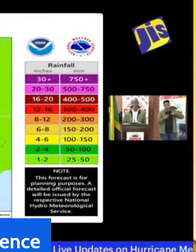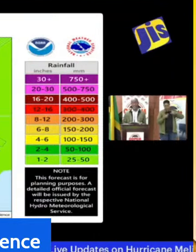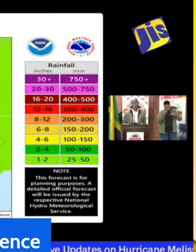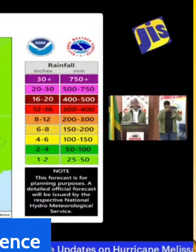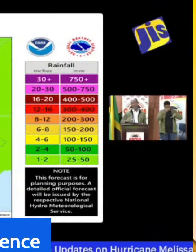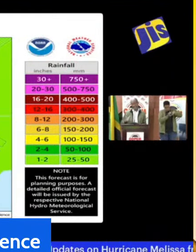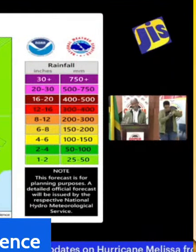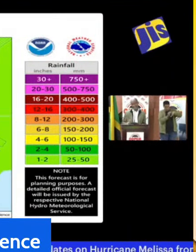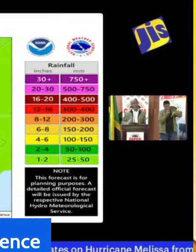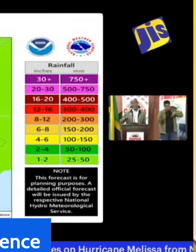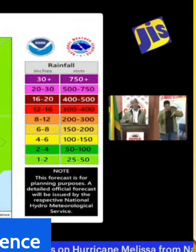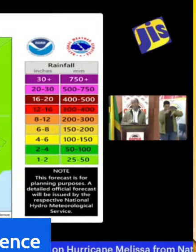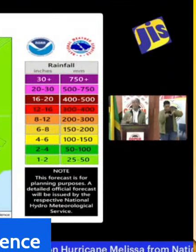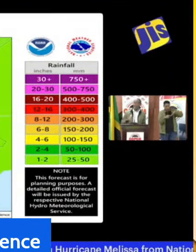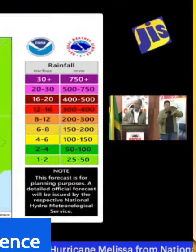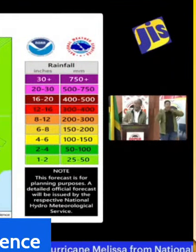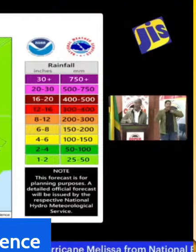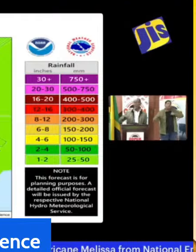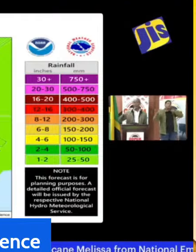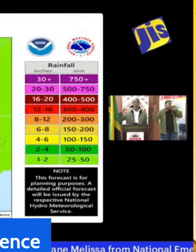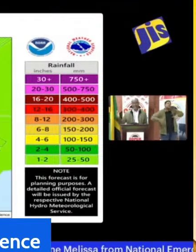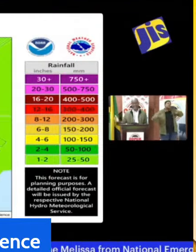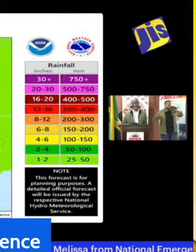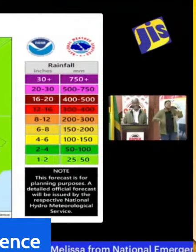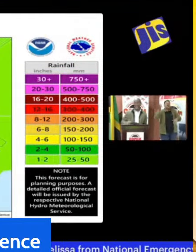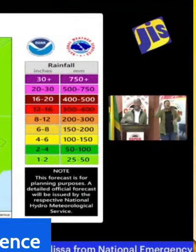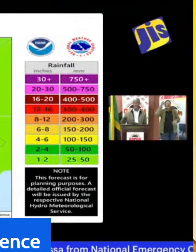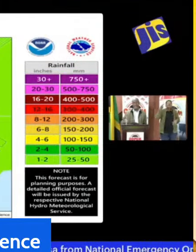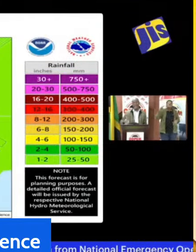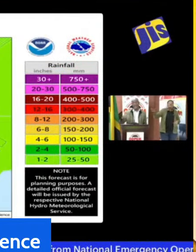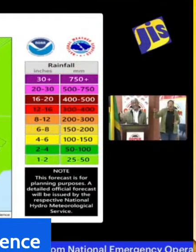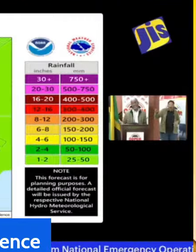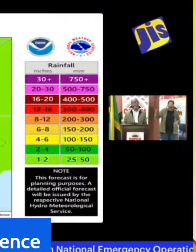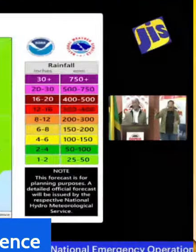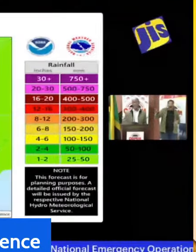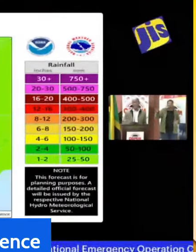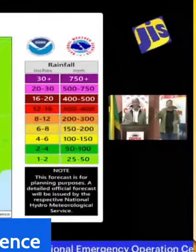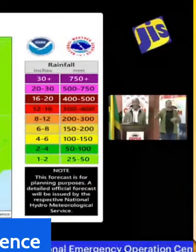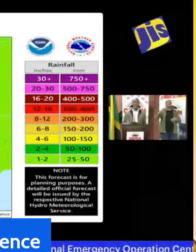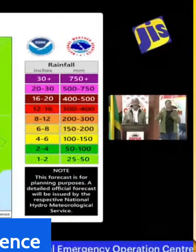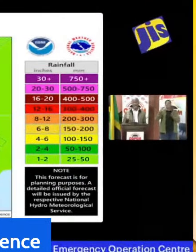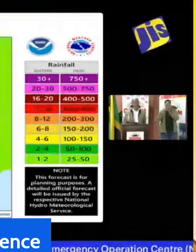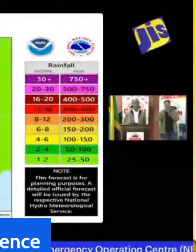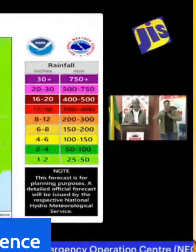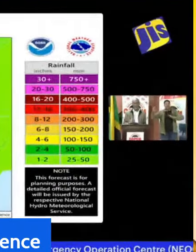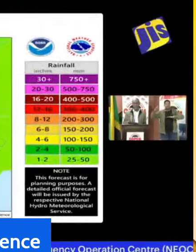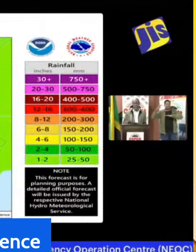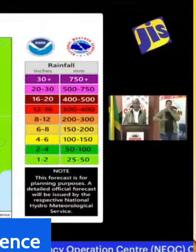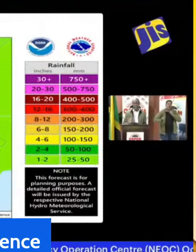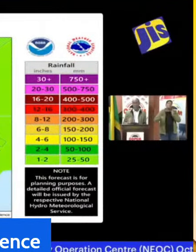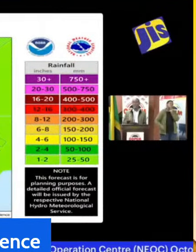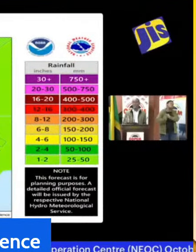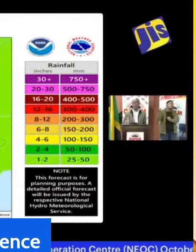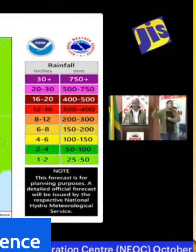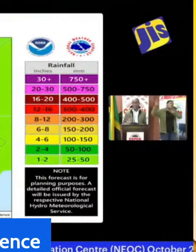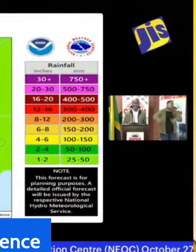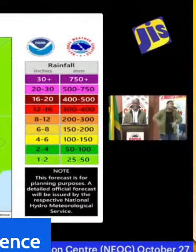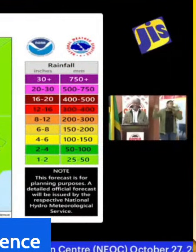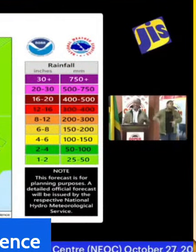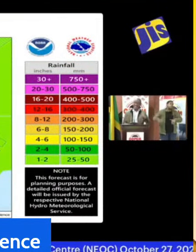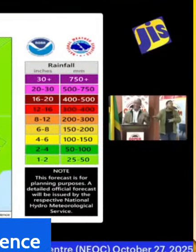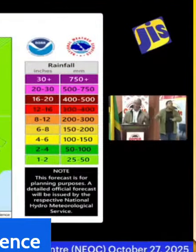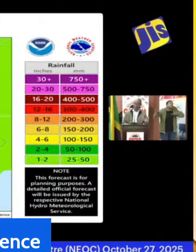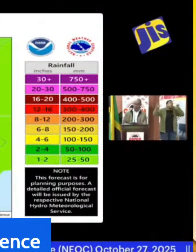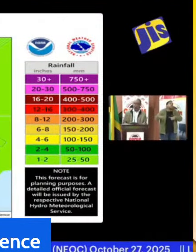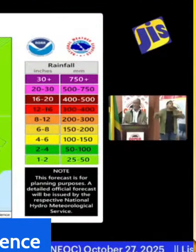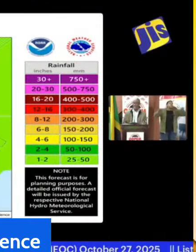Jamaica. So we're likely to see more of the flooding on the right side, on the central and eastern parishes, more so than in